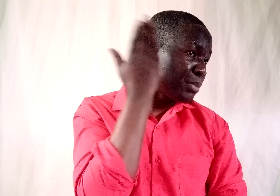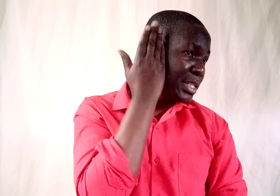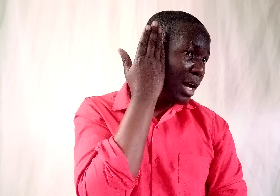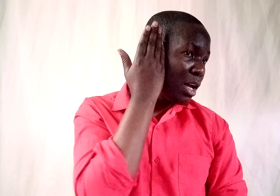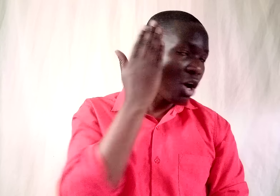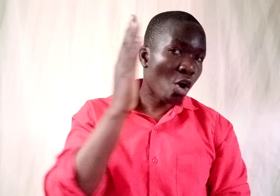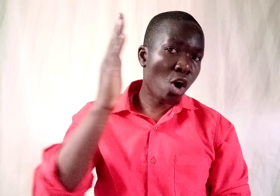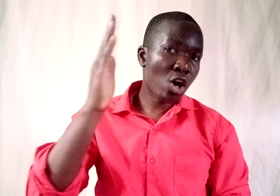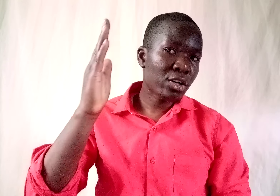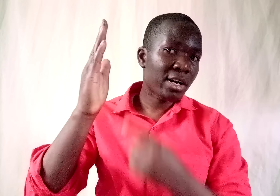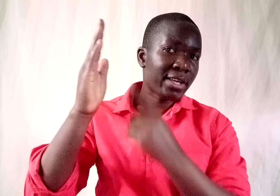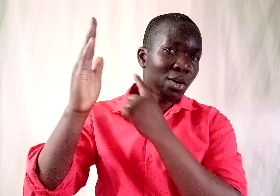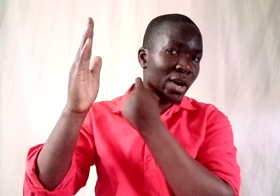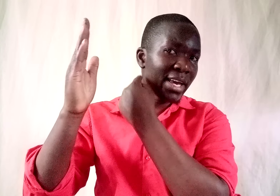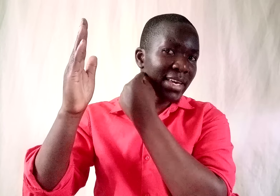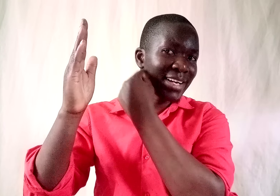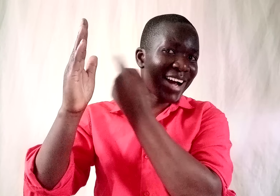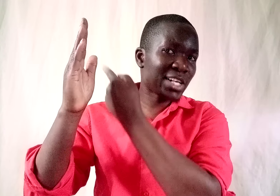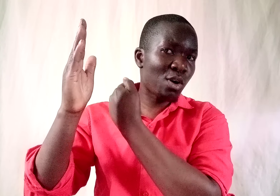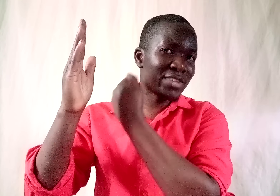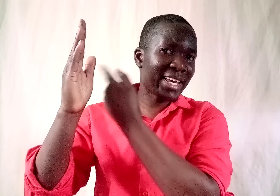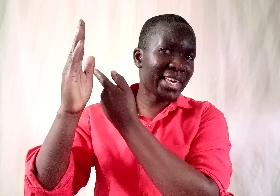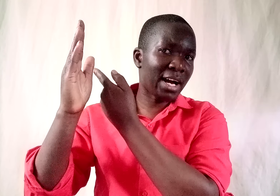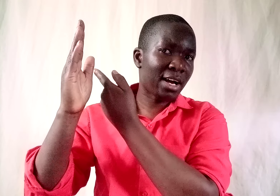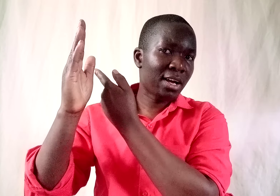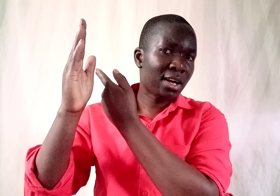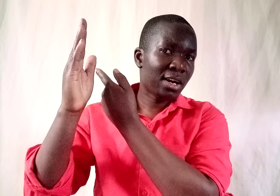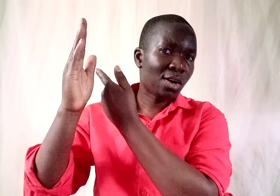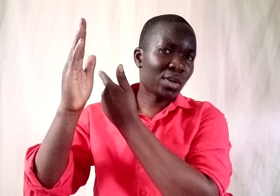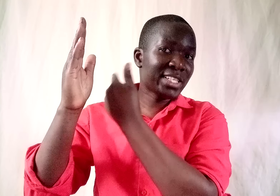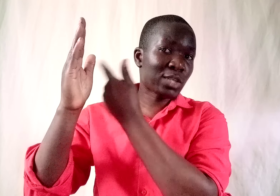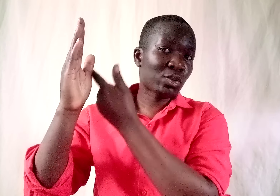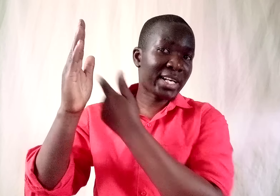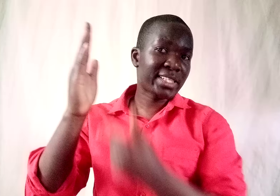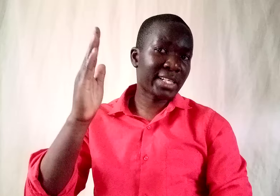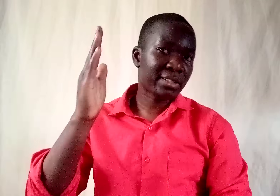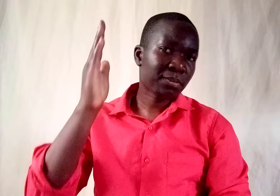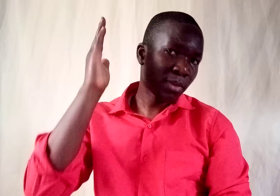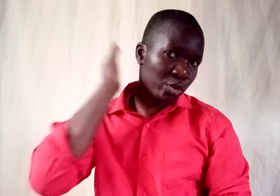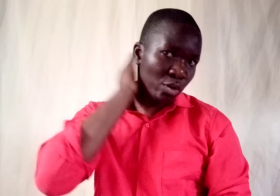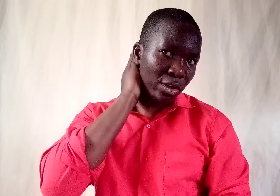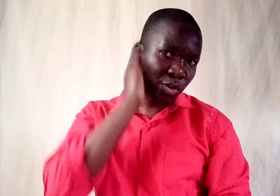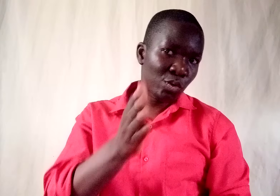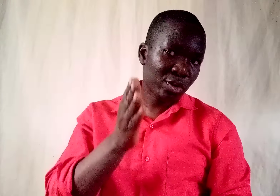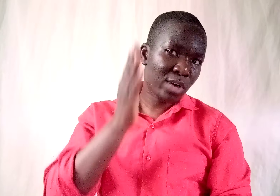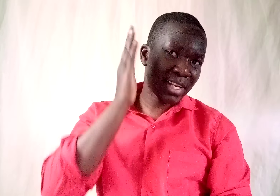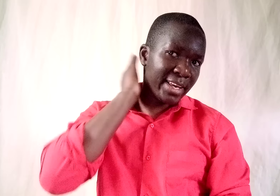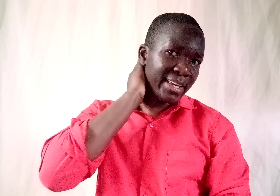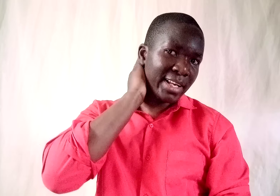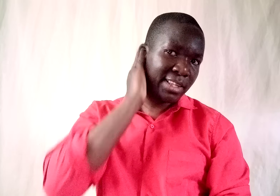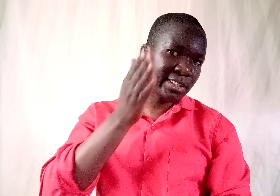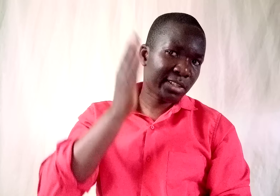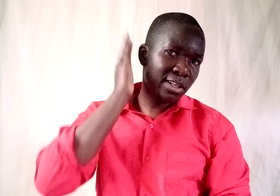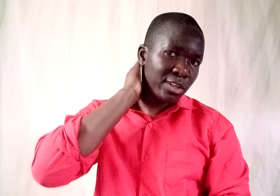Peter. Or the way he cut off the ear when Jesus was arrested. So you cut the ear like this. So